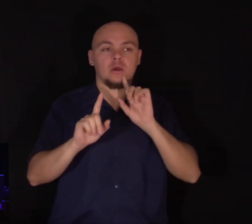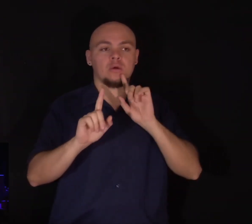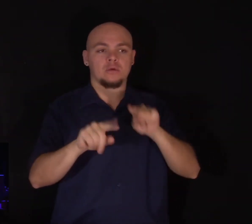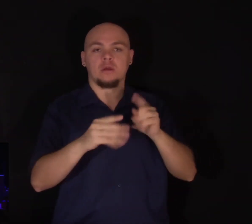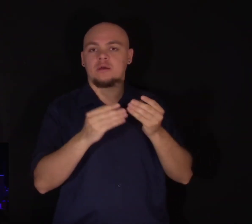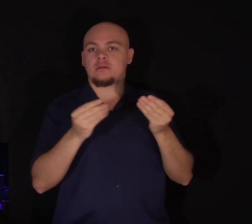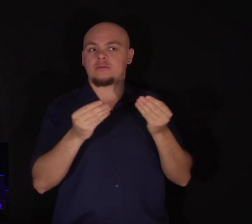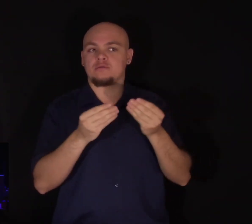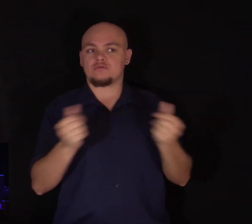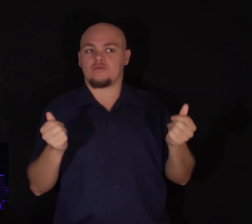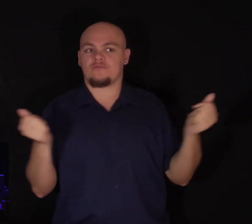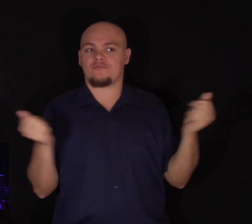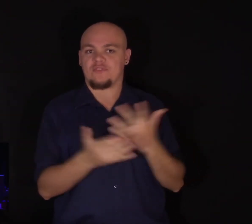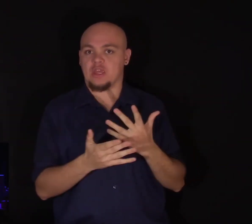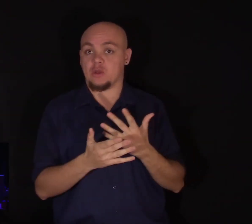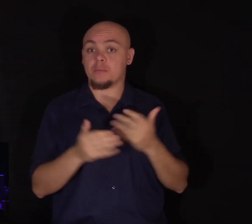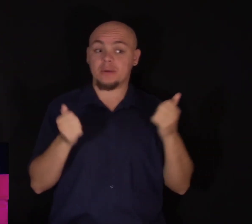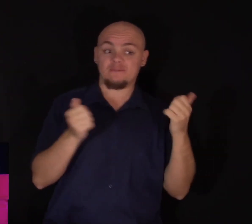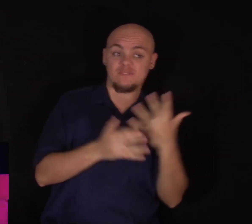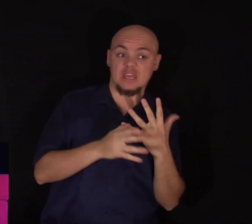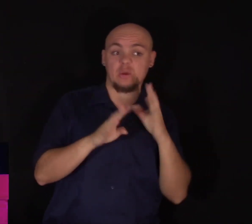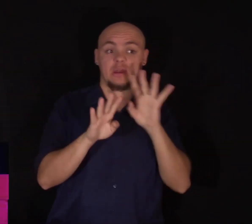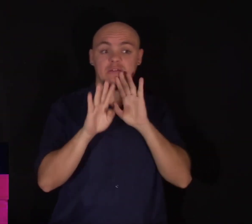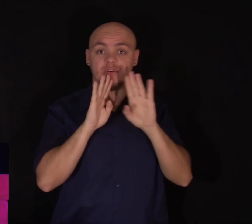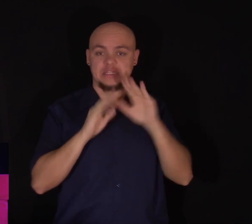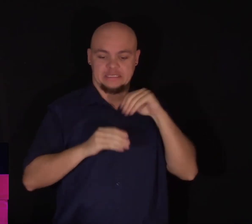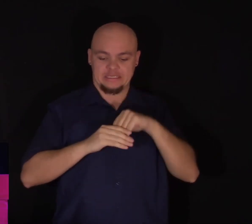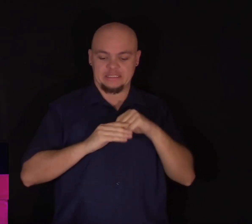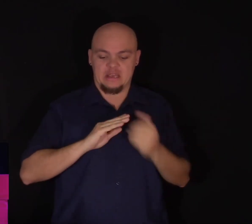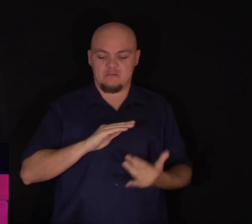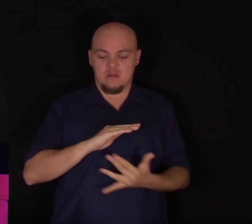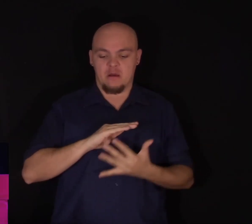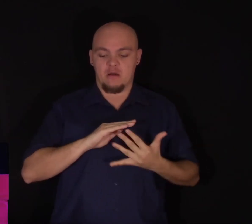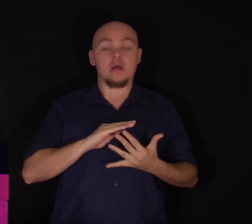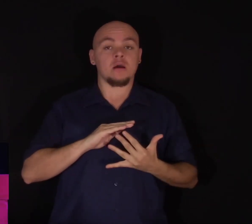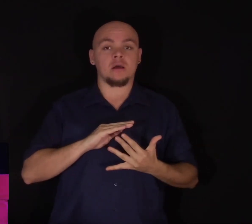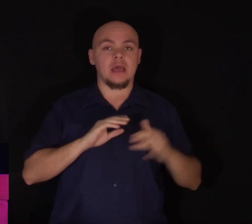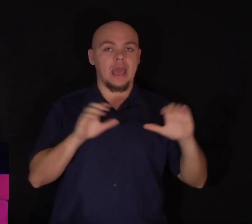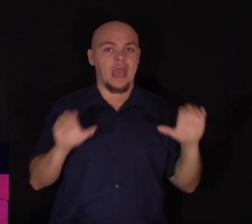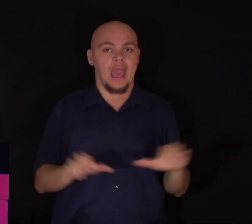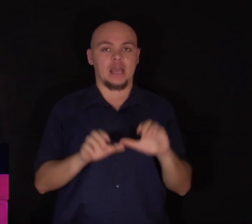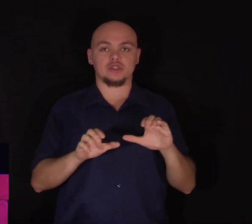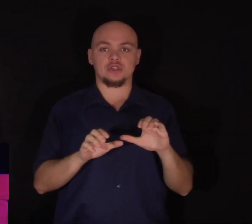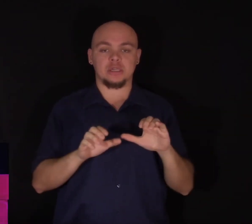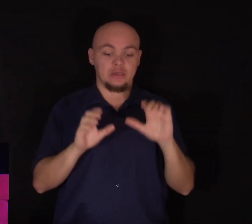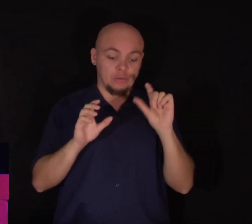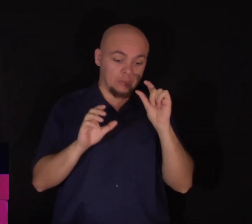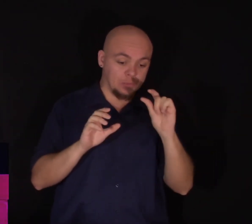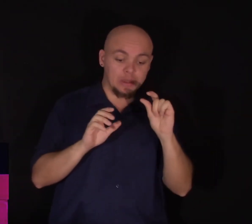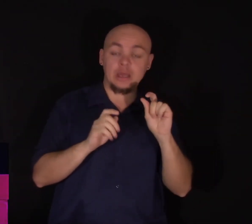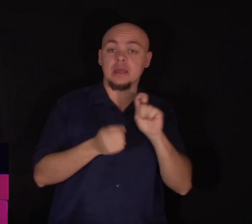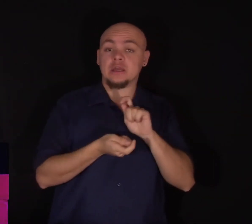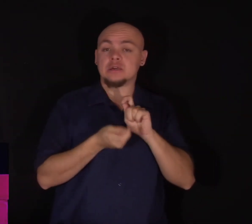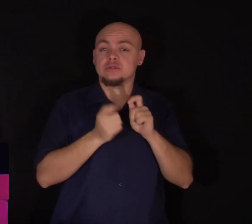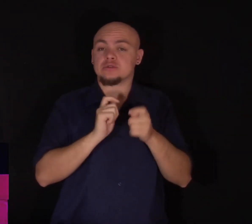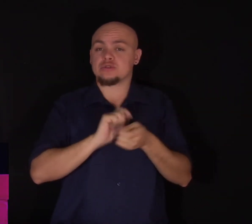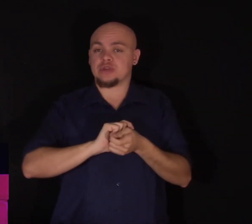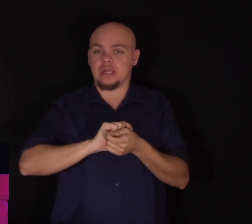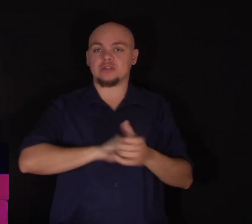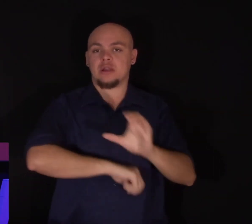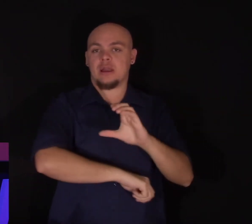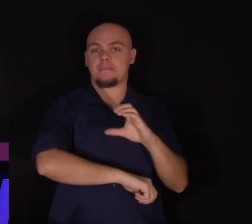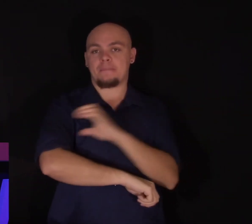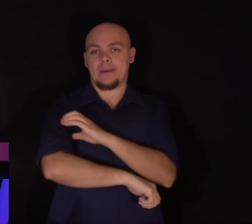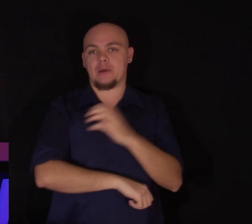With these things, fear and frustration really fester in you, but taking an action, even if it's small, can metabolize that back into power again. That's what it did for